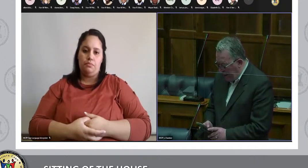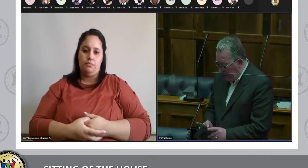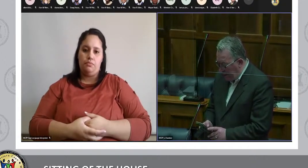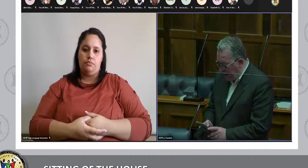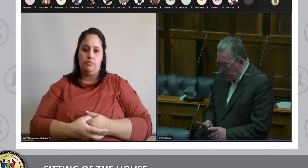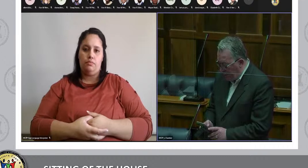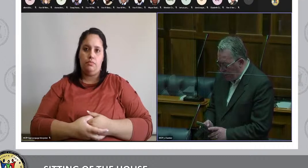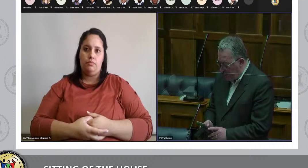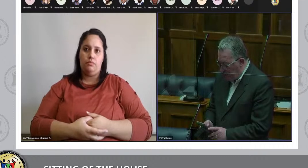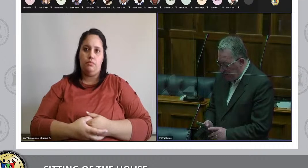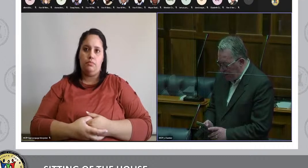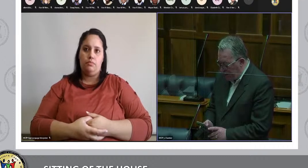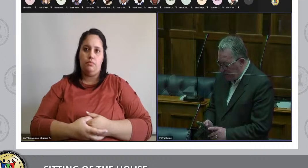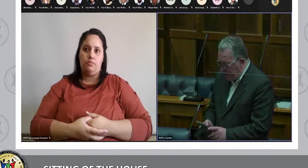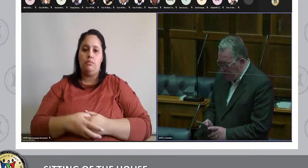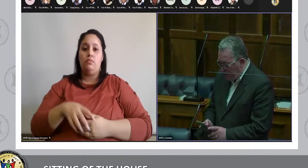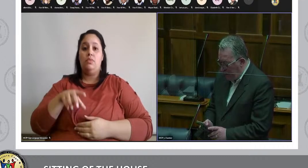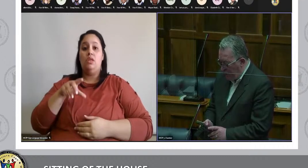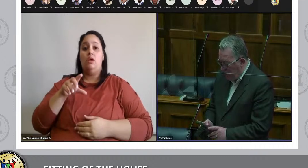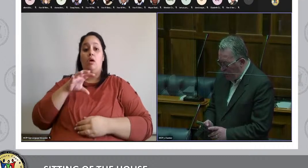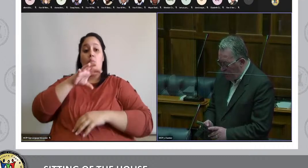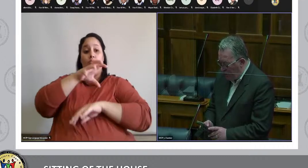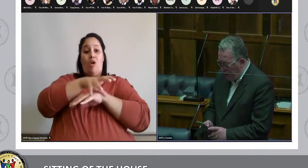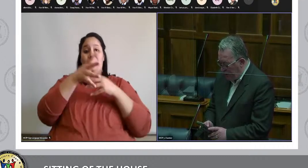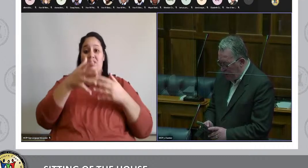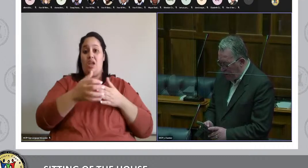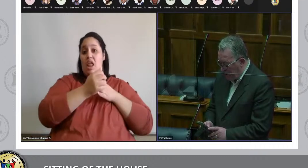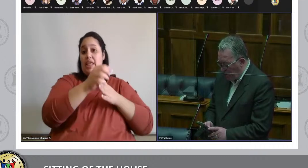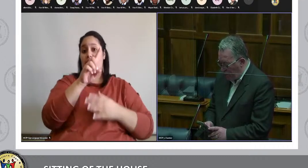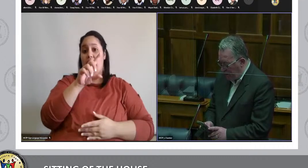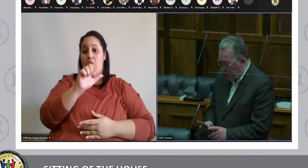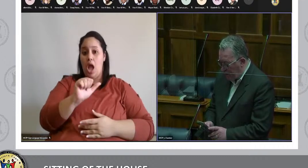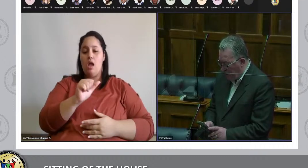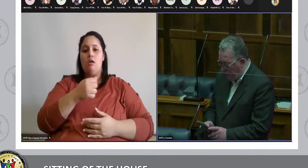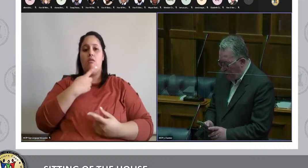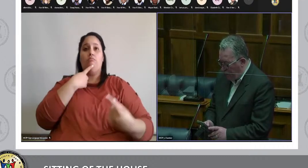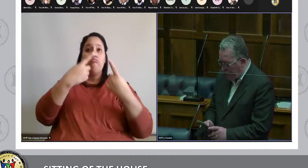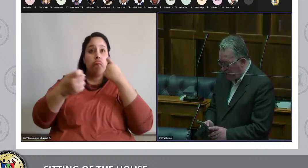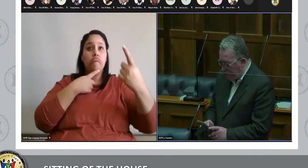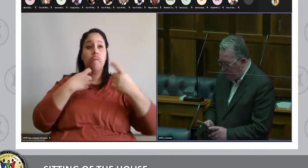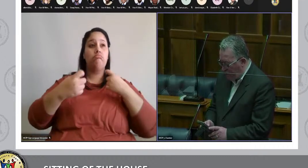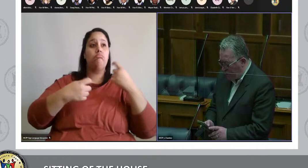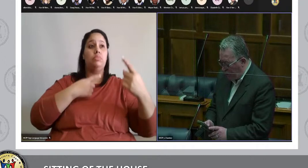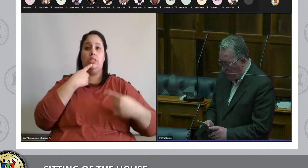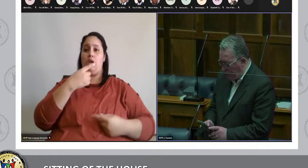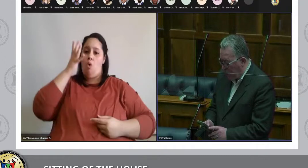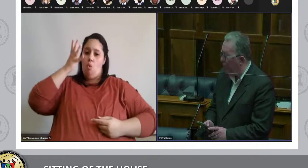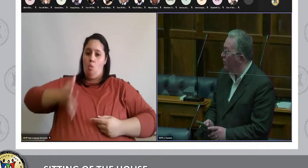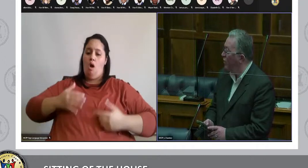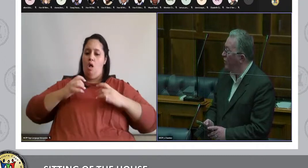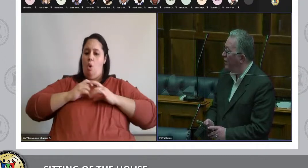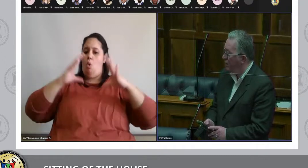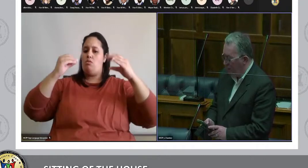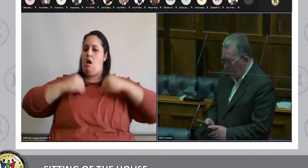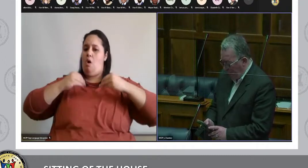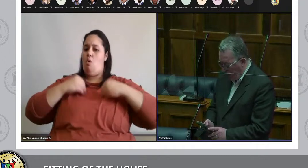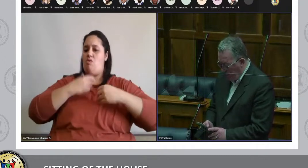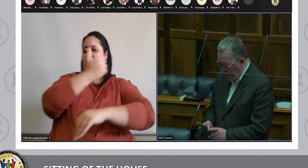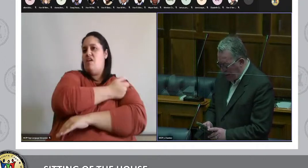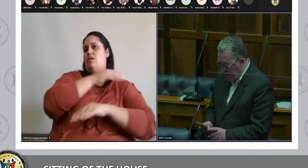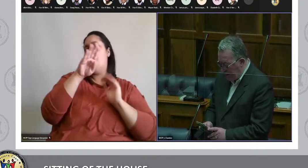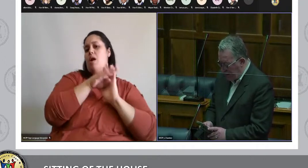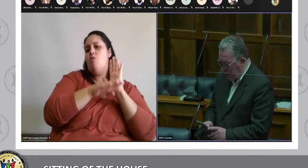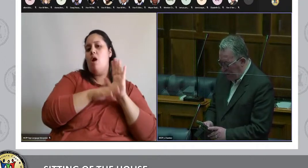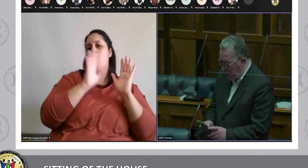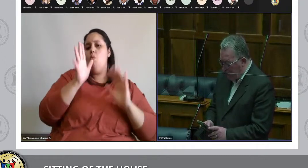The DA-led provincial government made a huge noise about launching its own vaccination program and procuring their